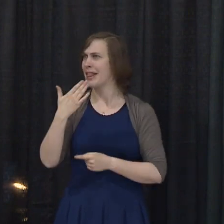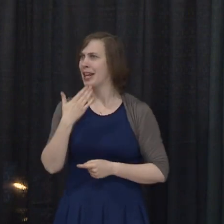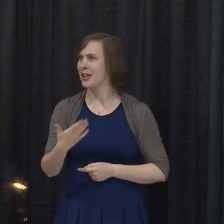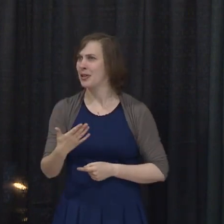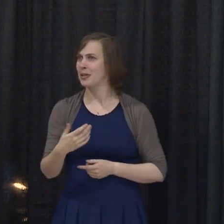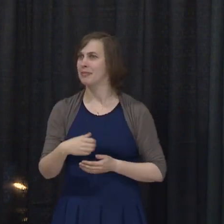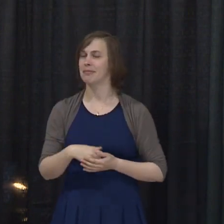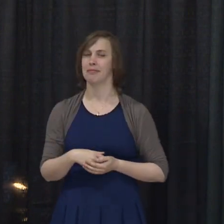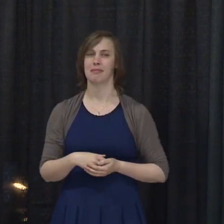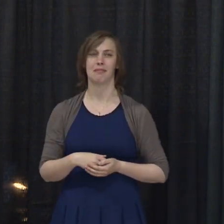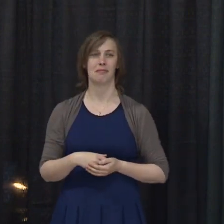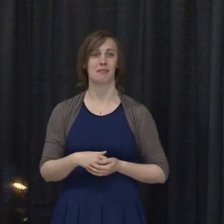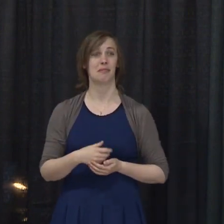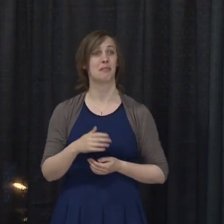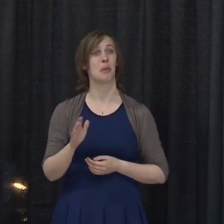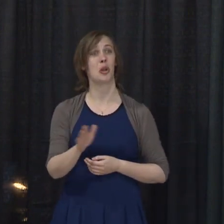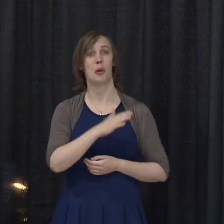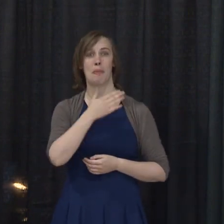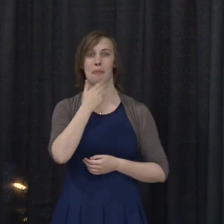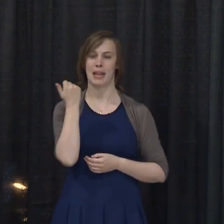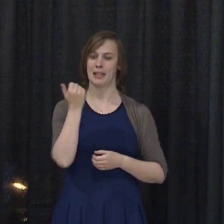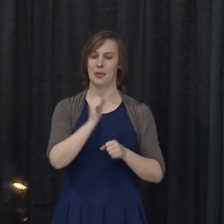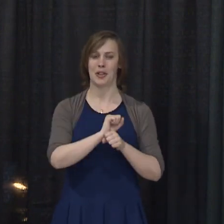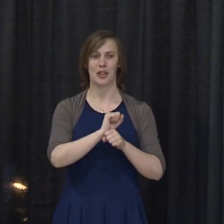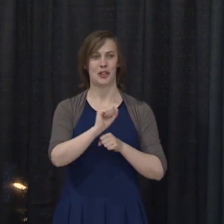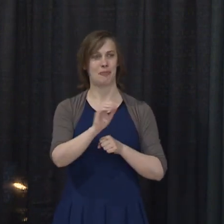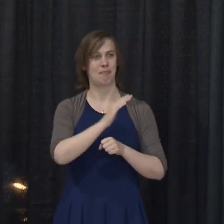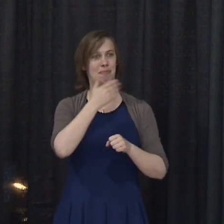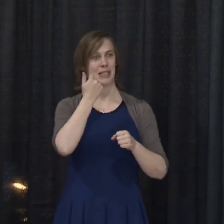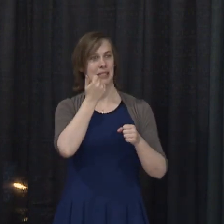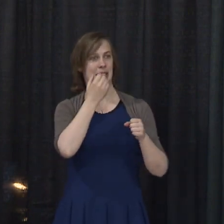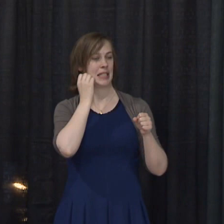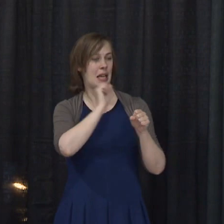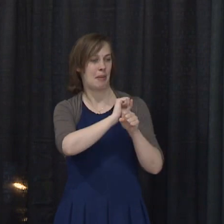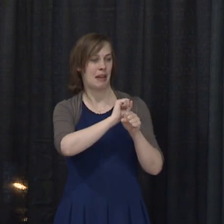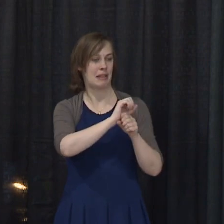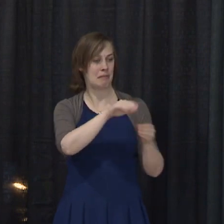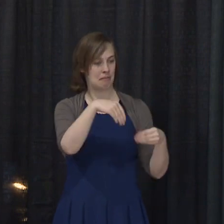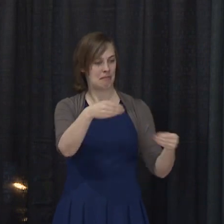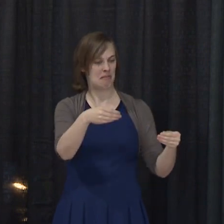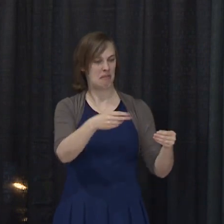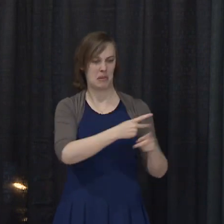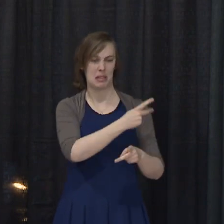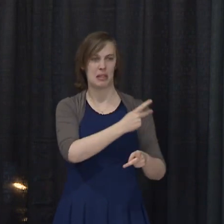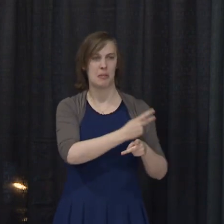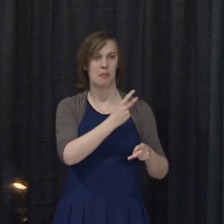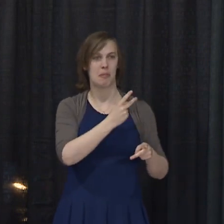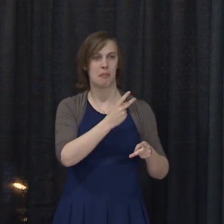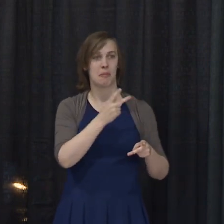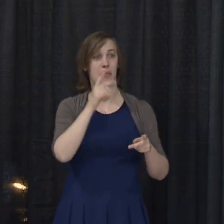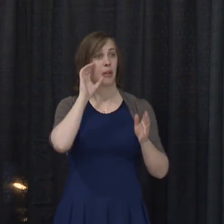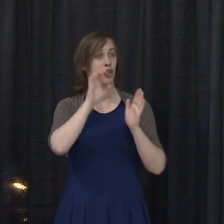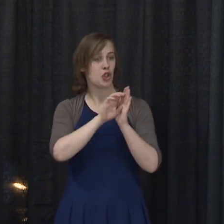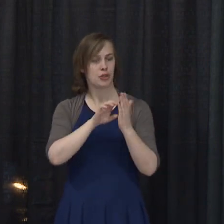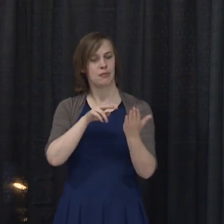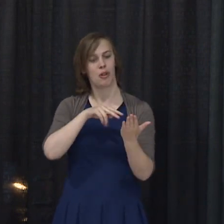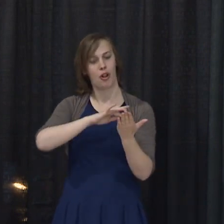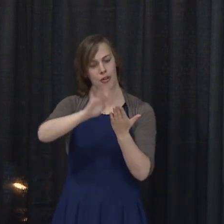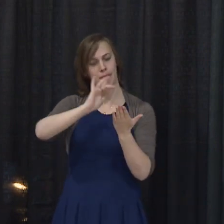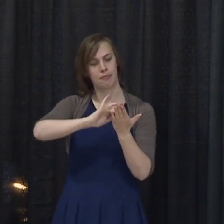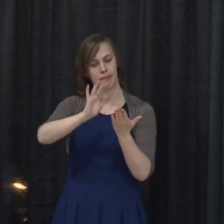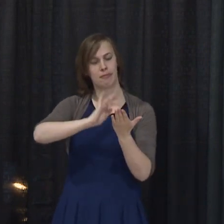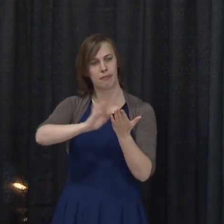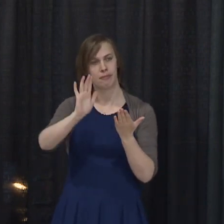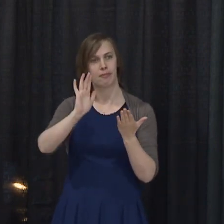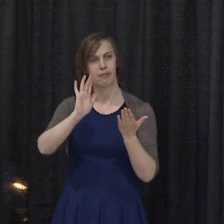in a special box. Flip through photos often. Attend alumni events. Carry on with your skills, your